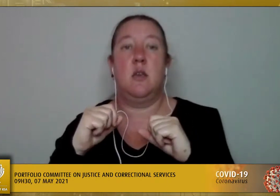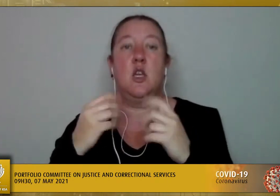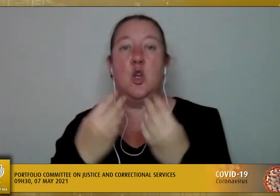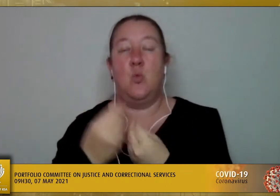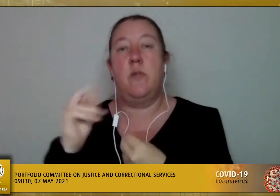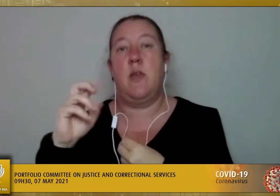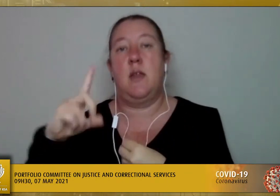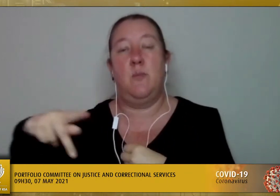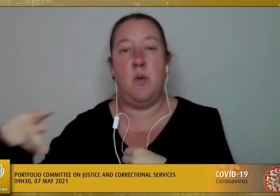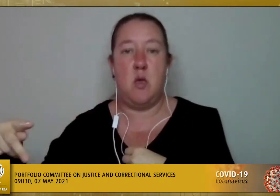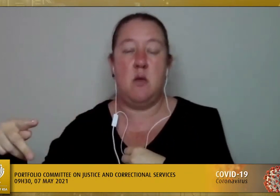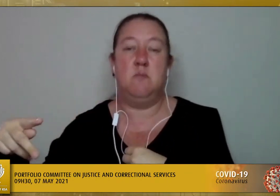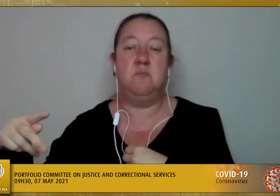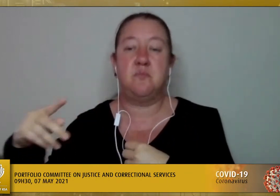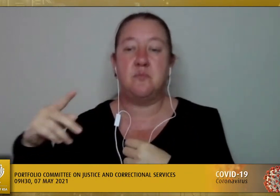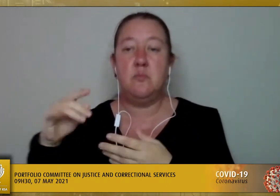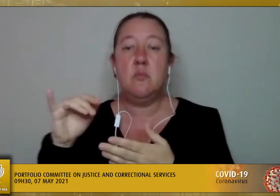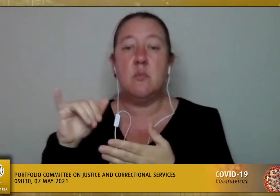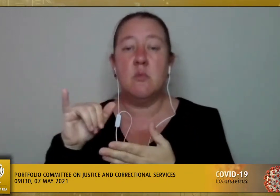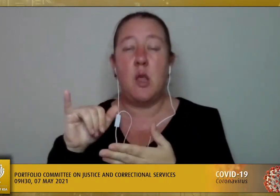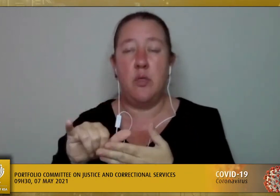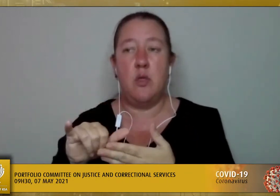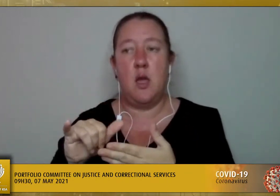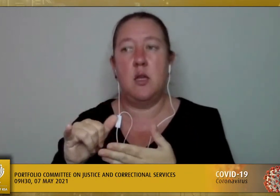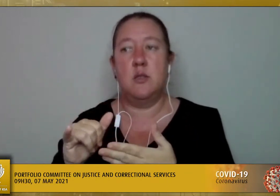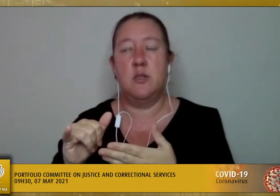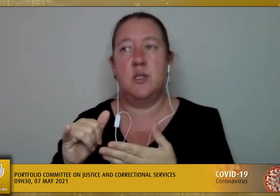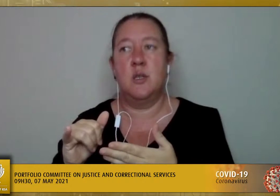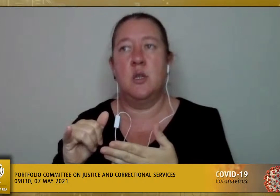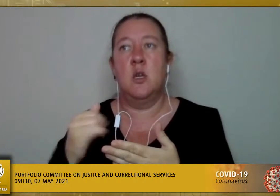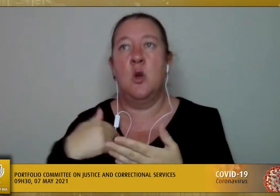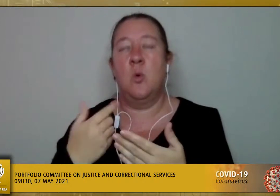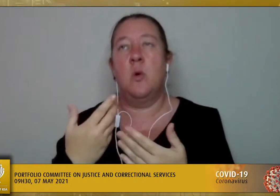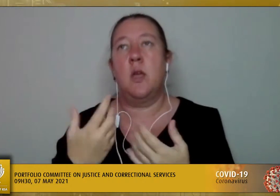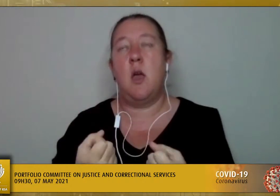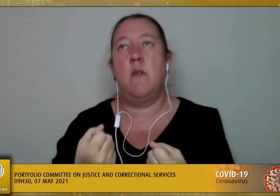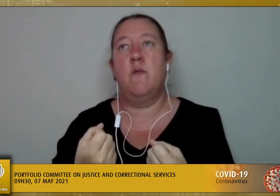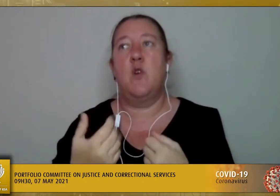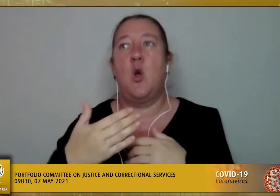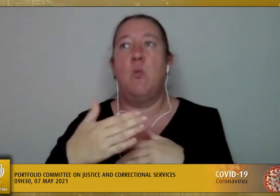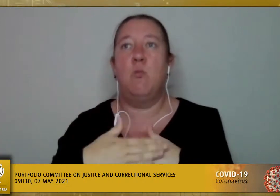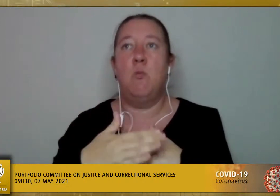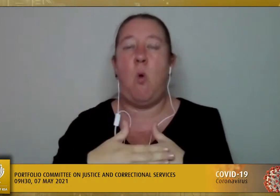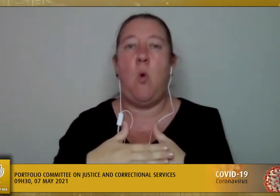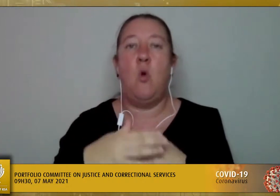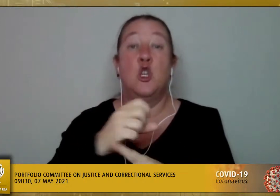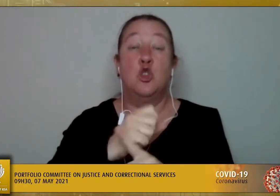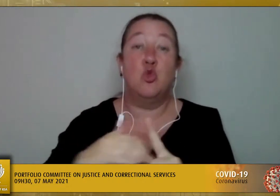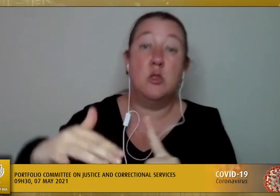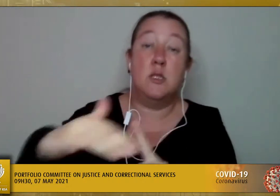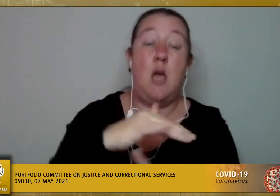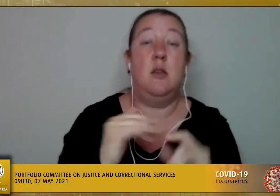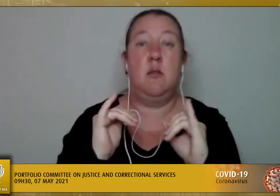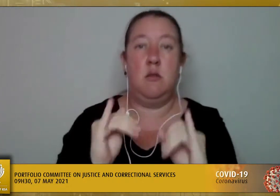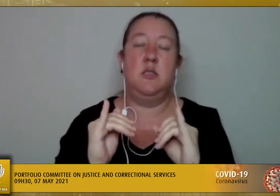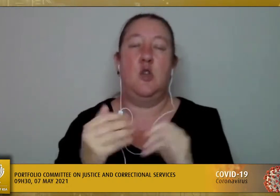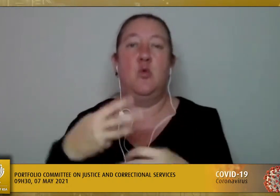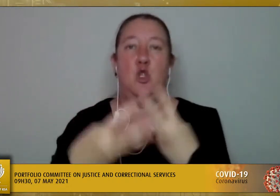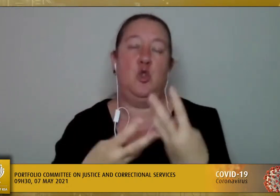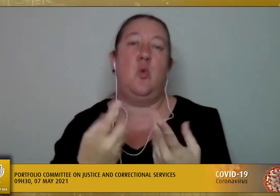the ndpp that we've got more societal serious work to do